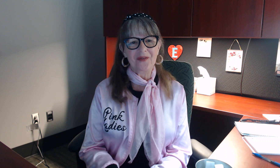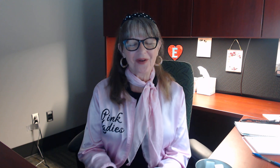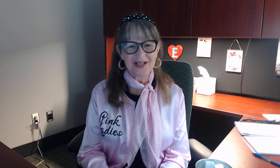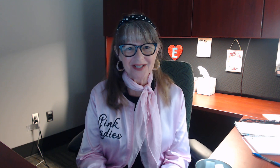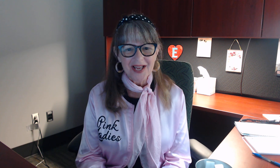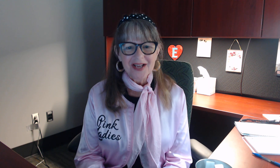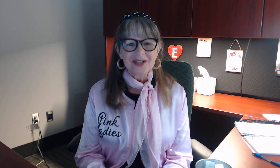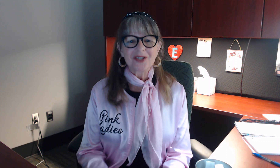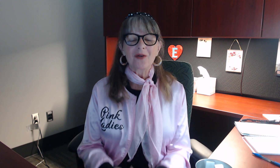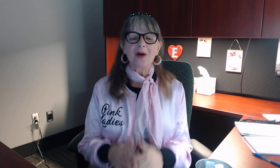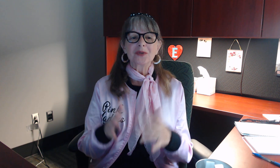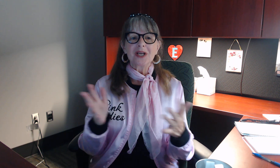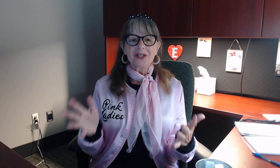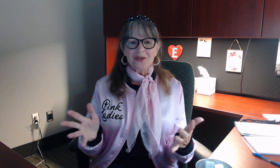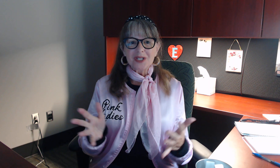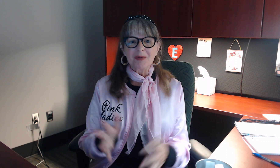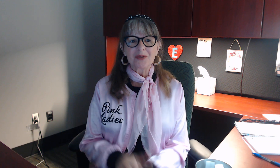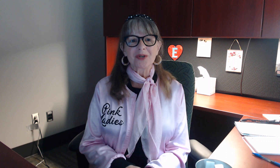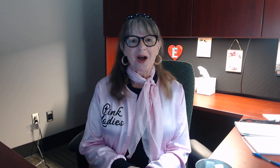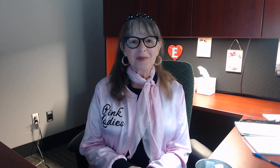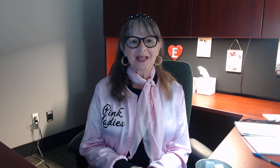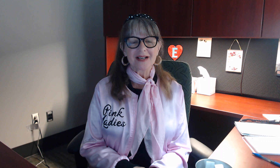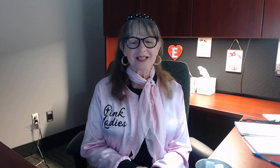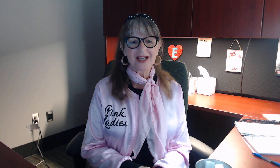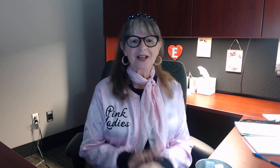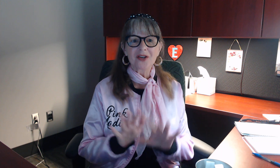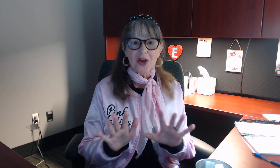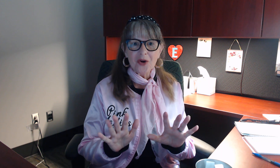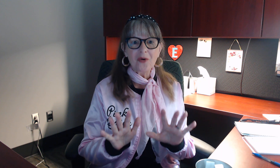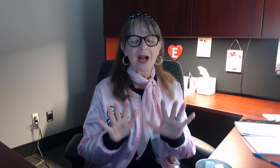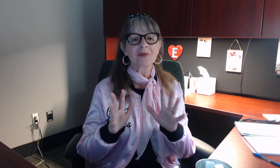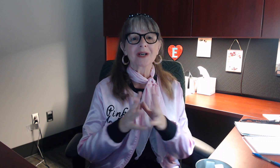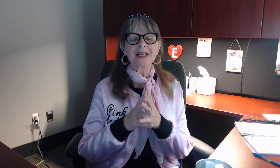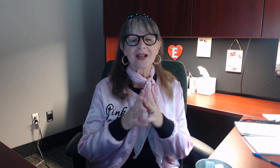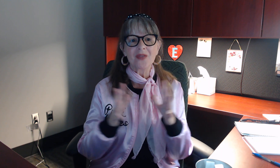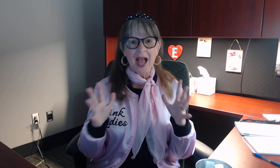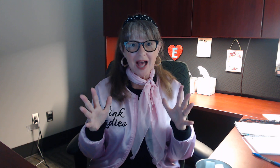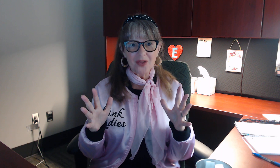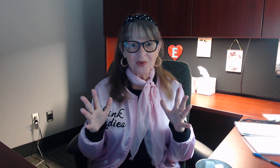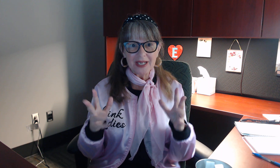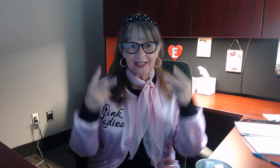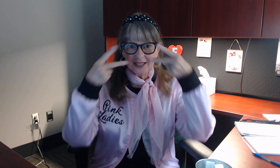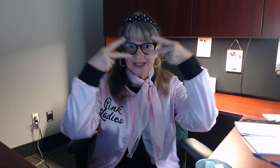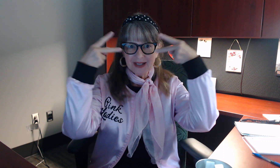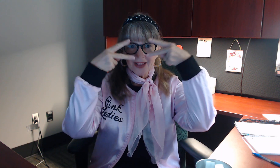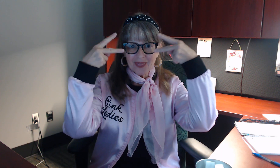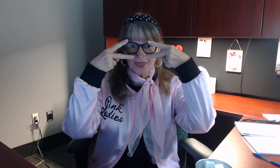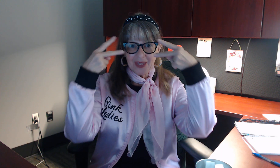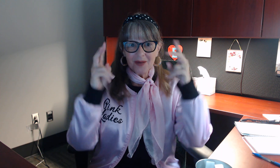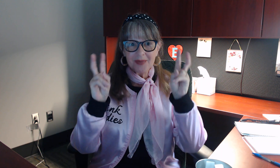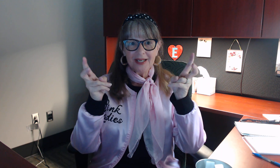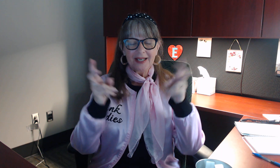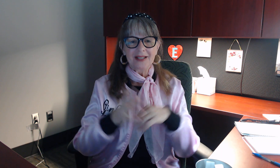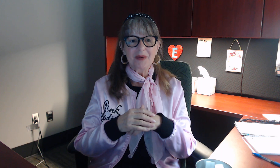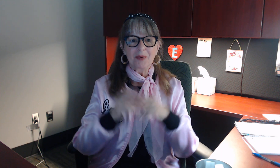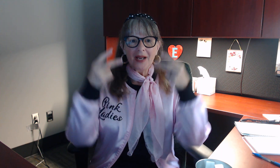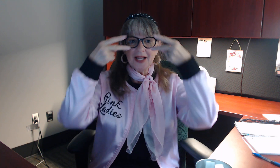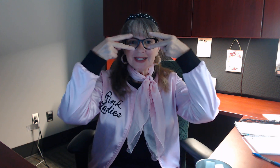anyway, so I was going to do some other topic, and I decided, no, I'm going to stay on the Halloween theme. You remember I liked